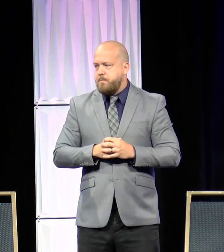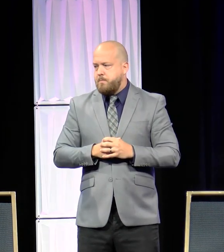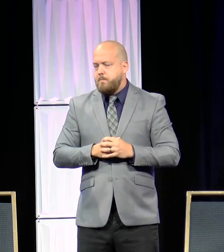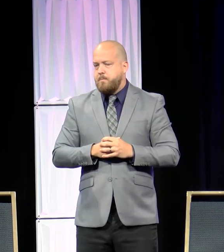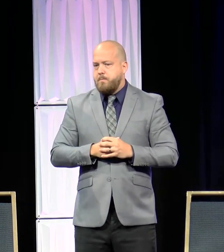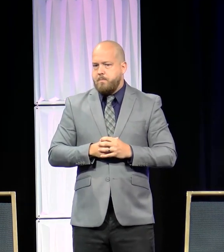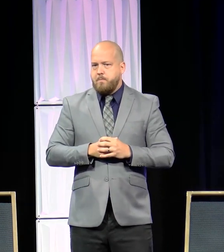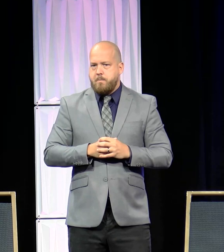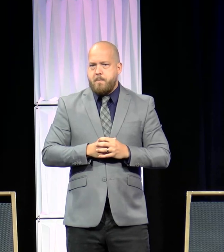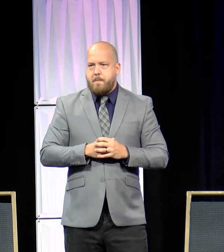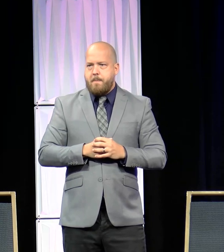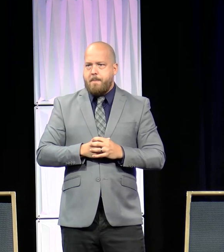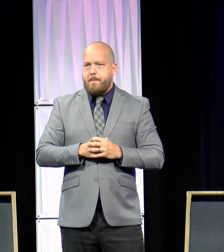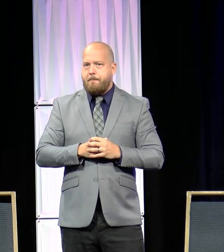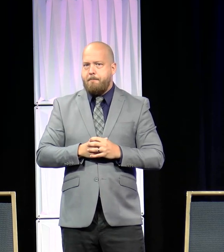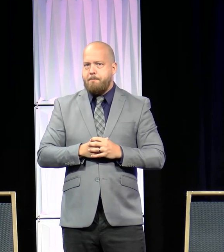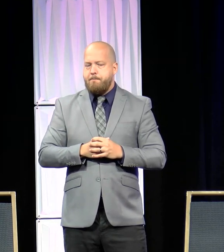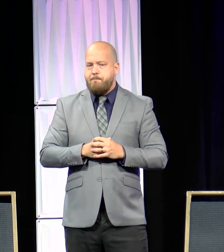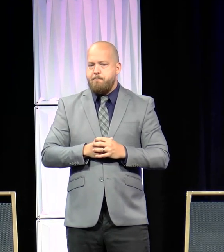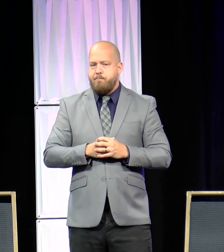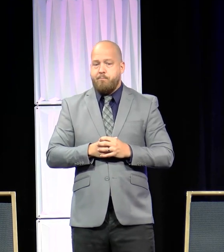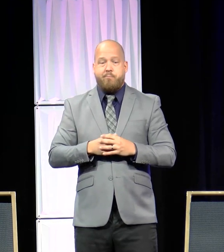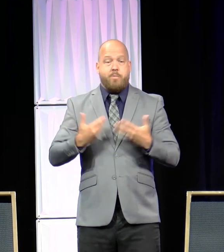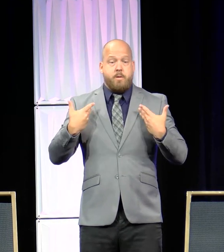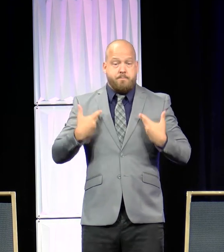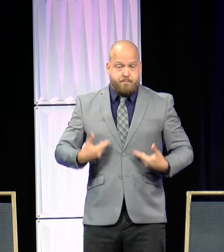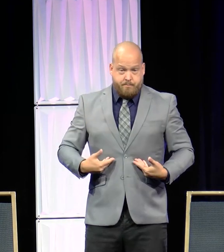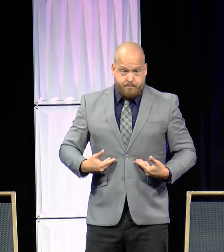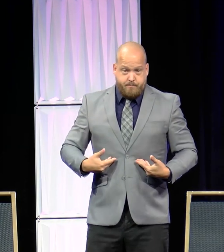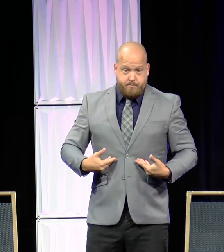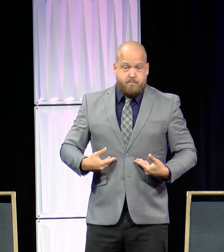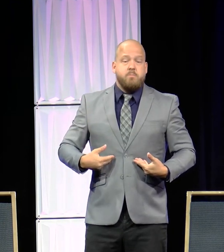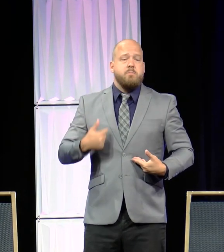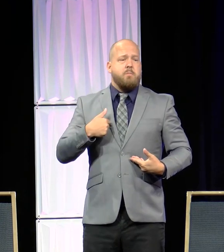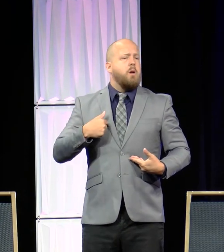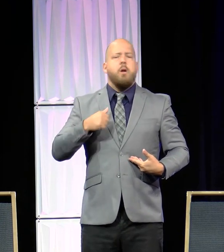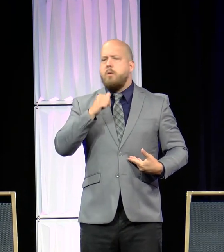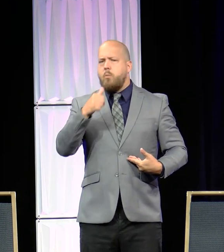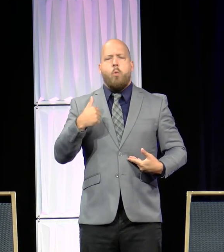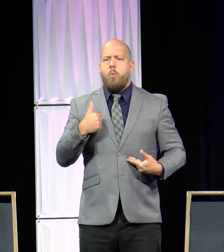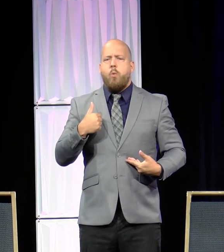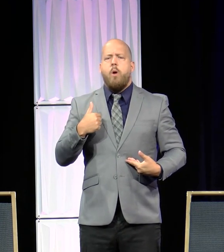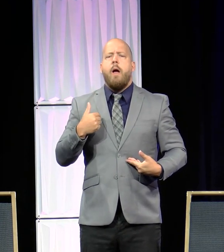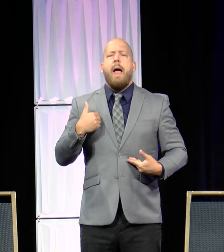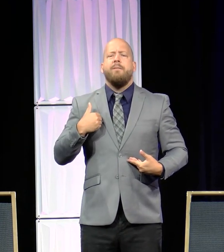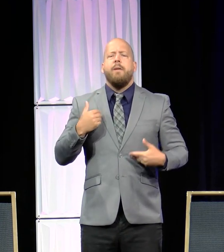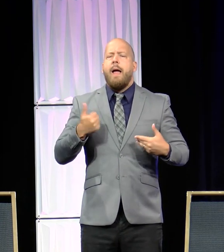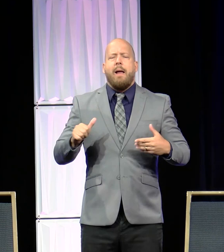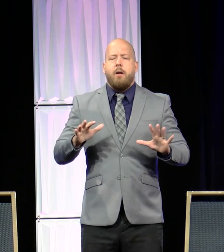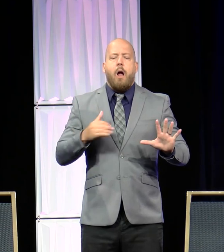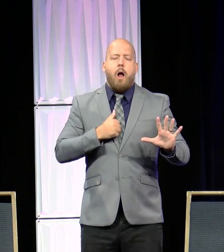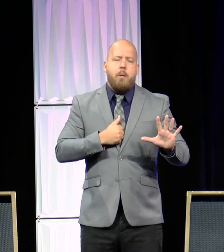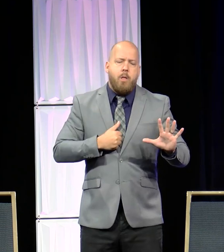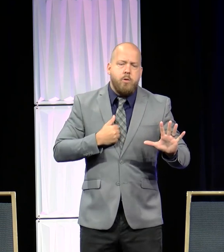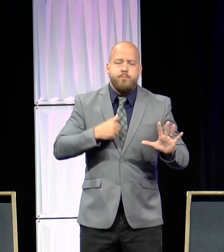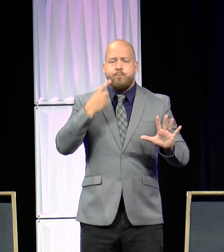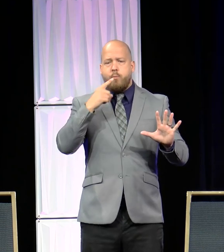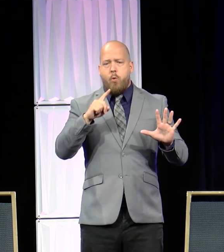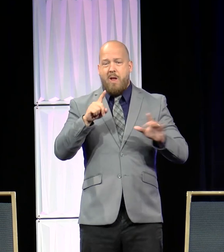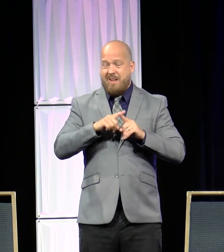that I am an unapologetic pro-black man. I'm